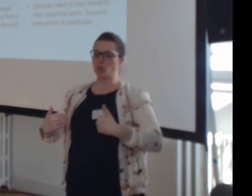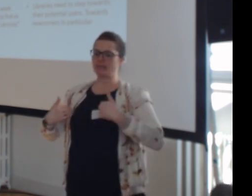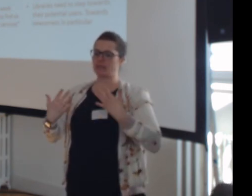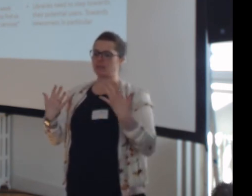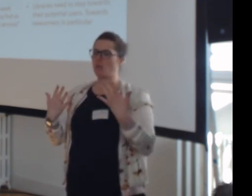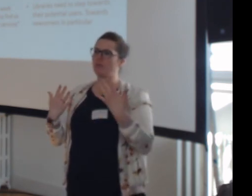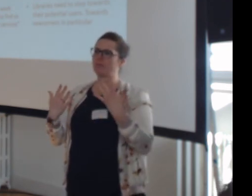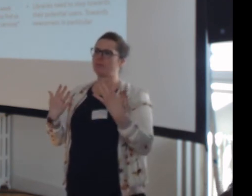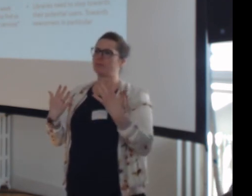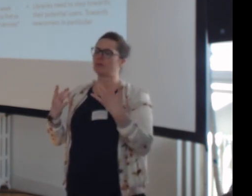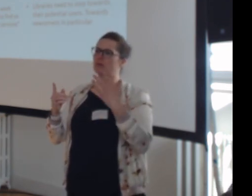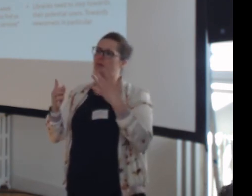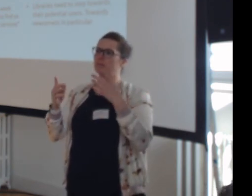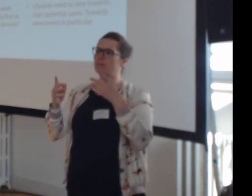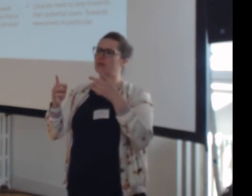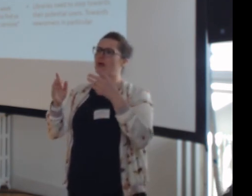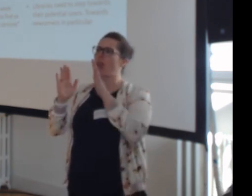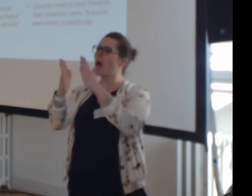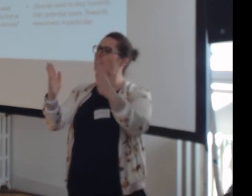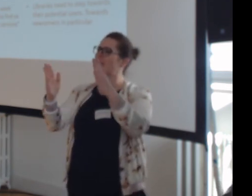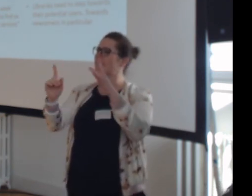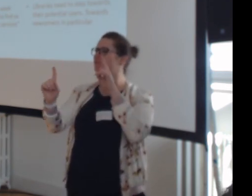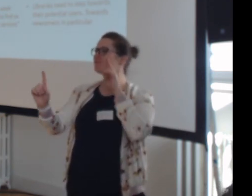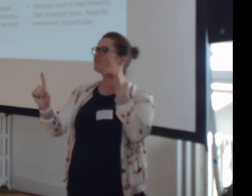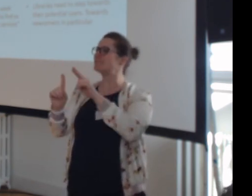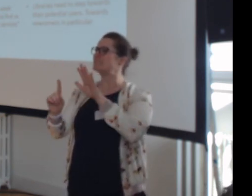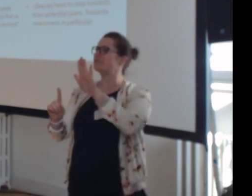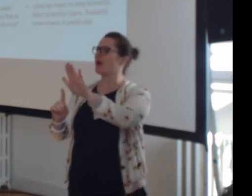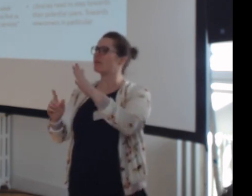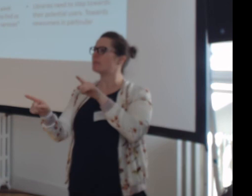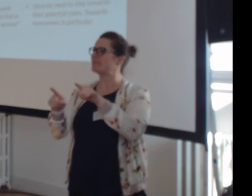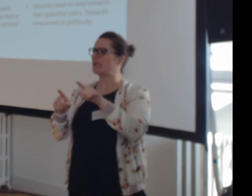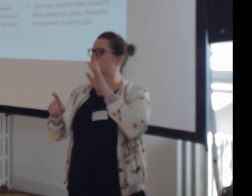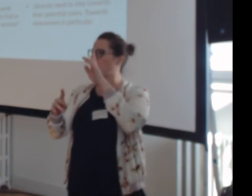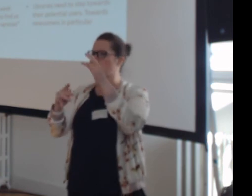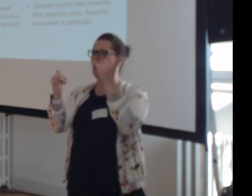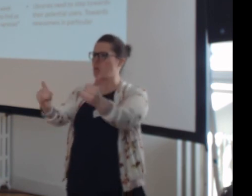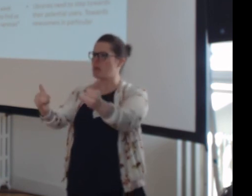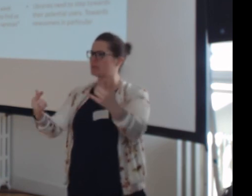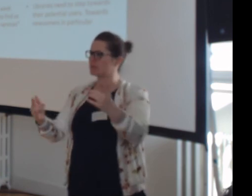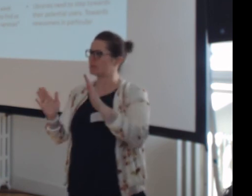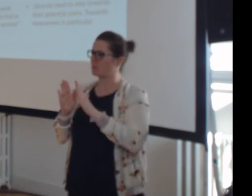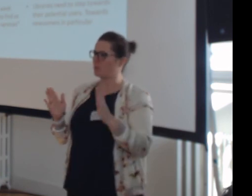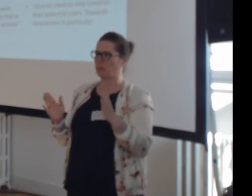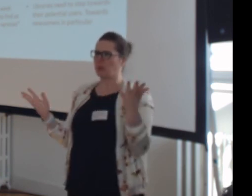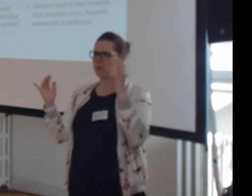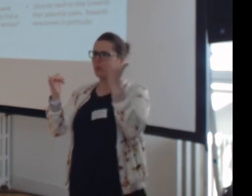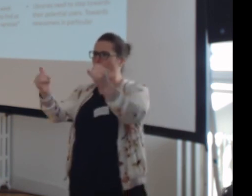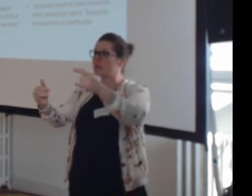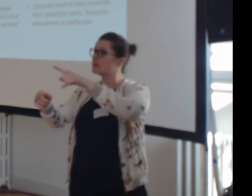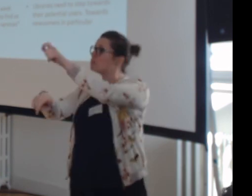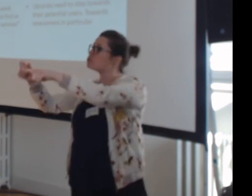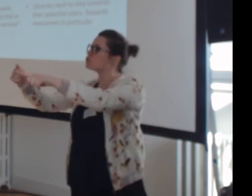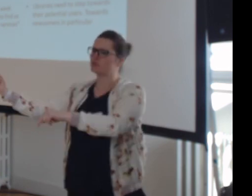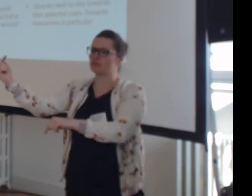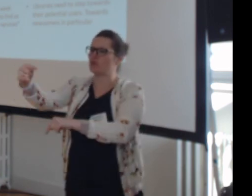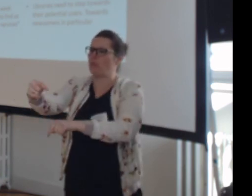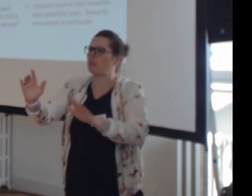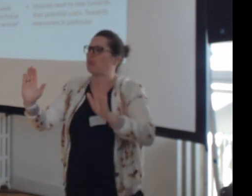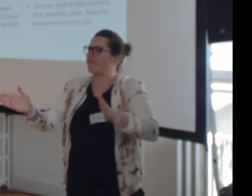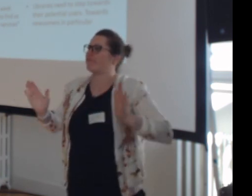of what the library could be, just like being there. We're there and people come to our